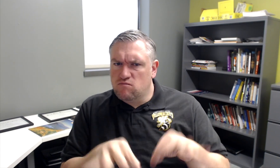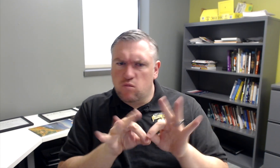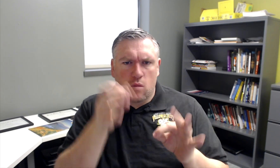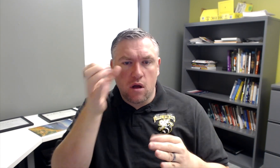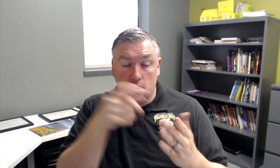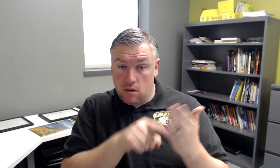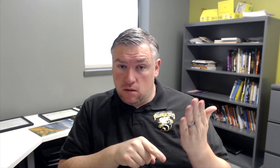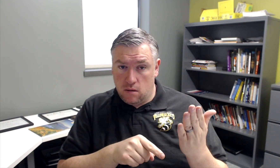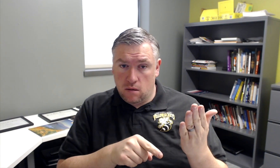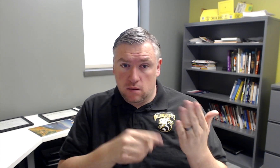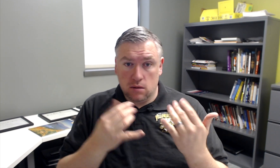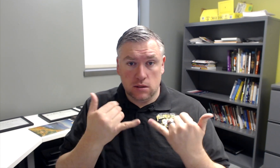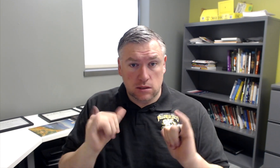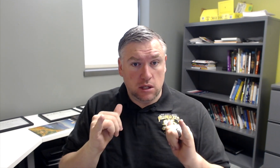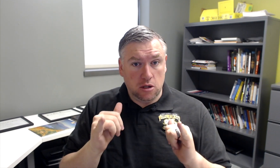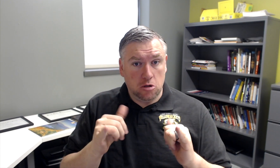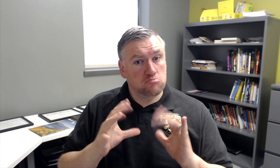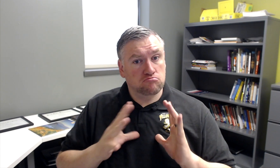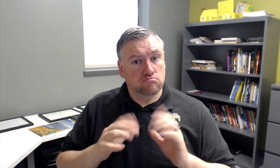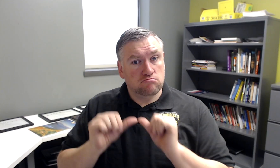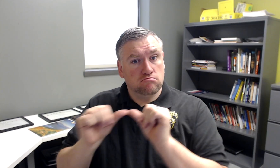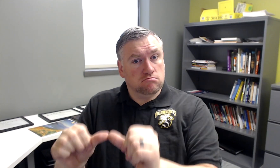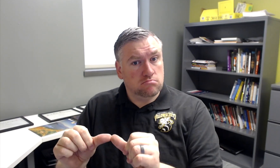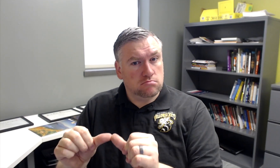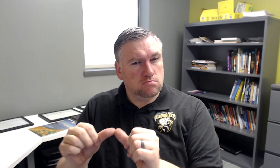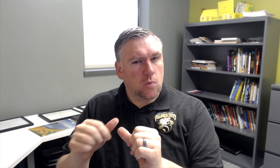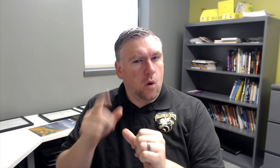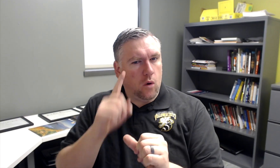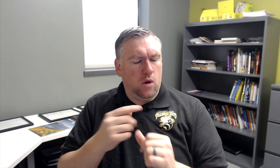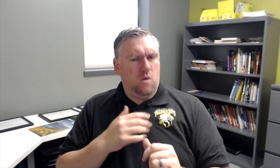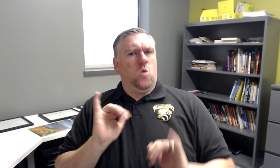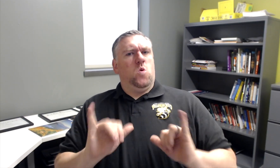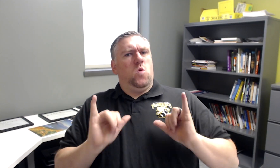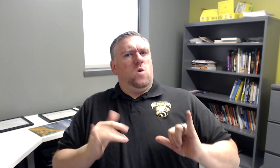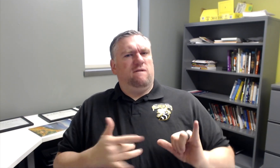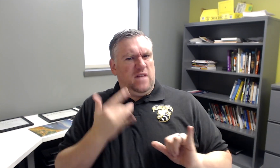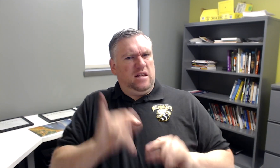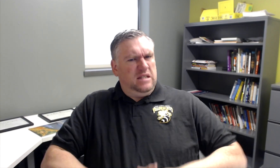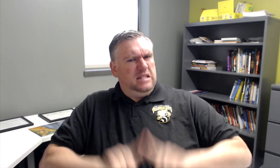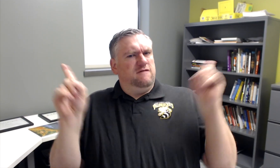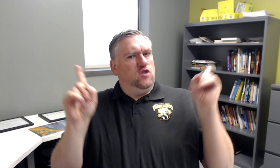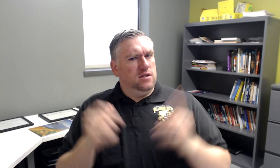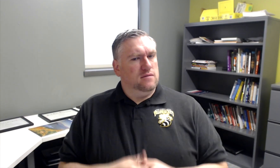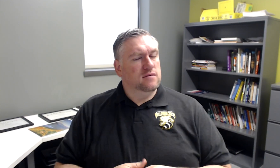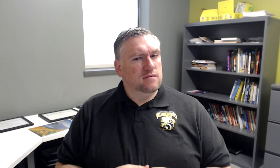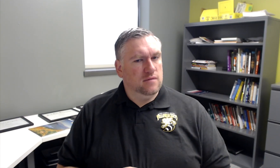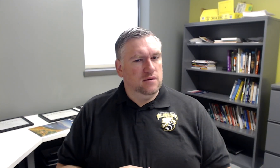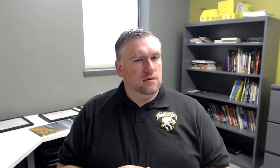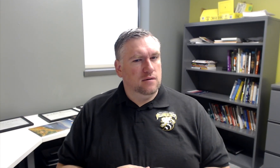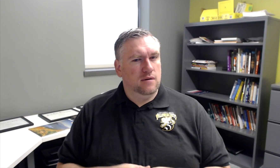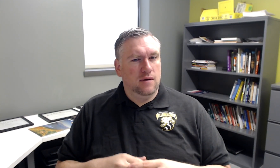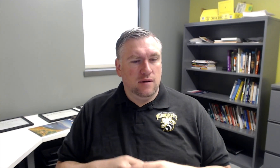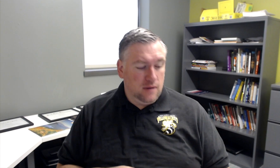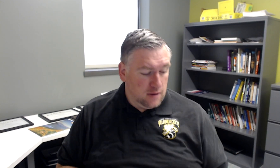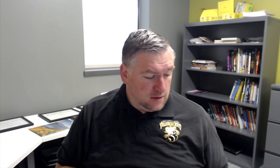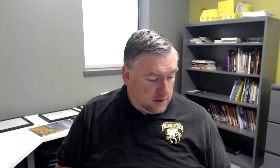key critical concept, is it still the same? Or what changes because of that difference?